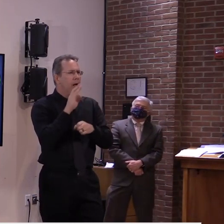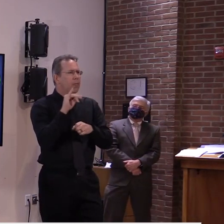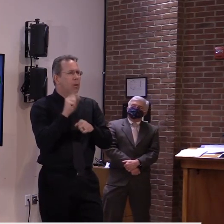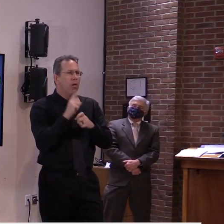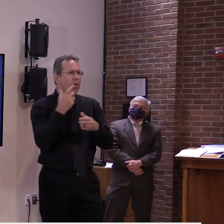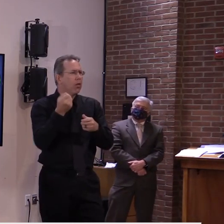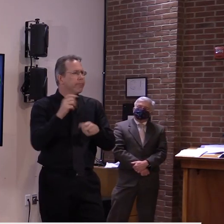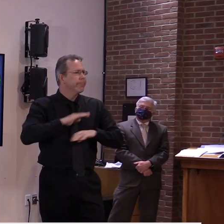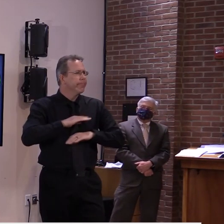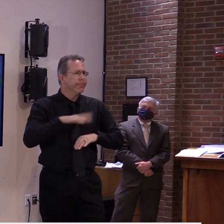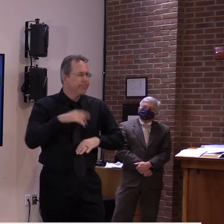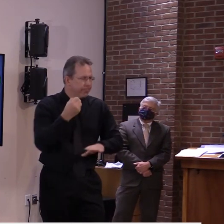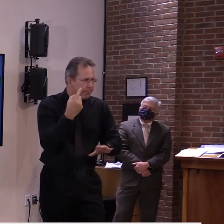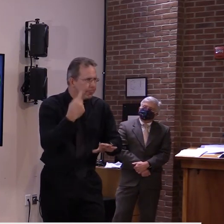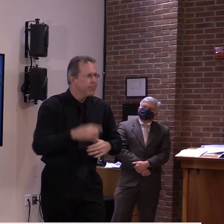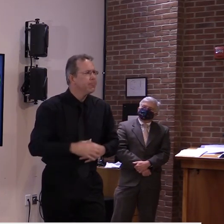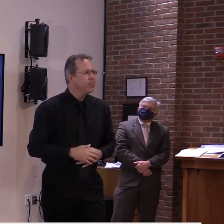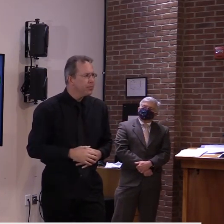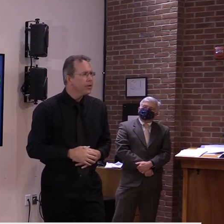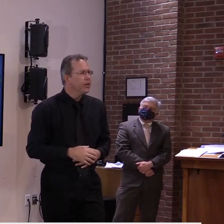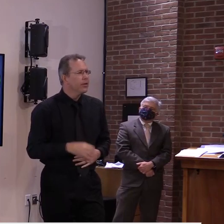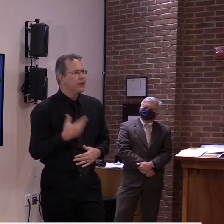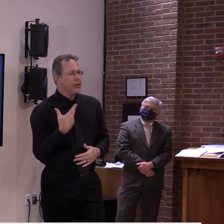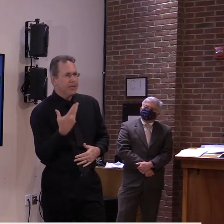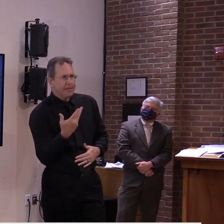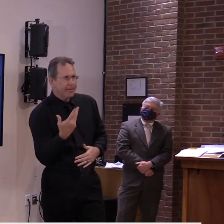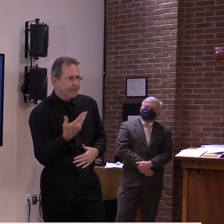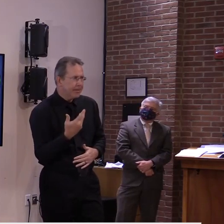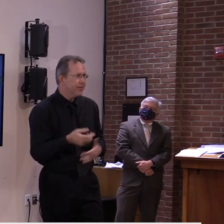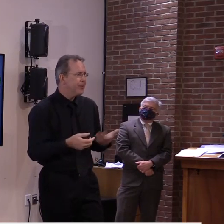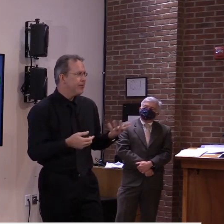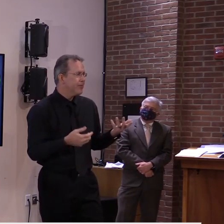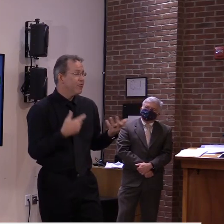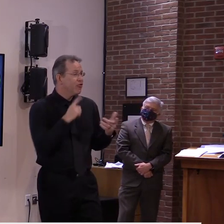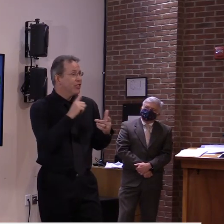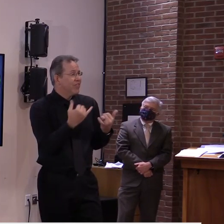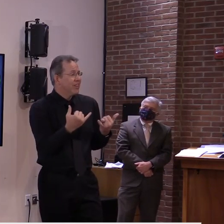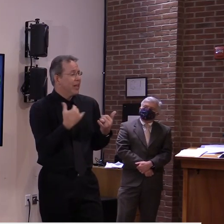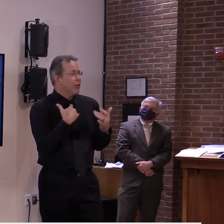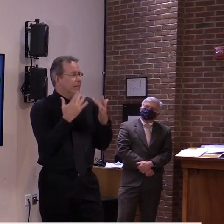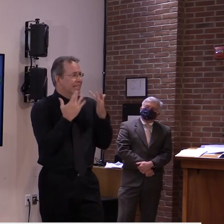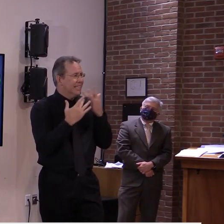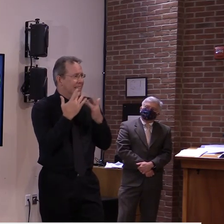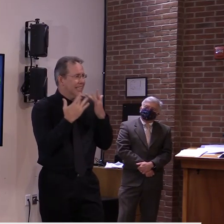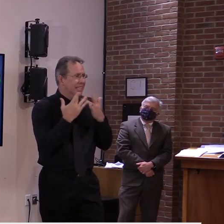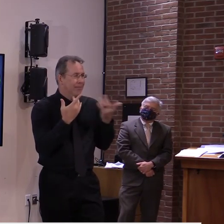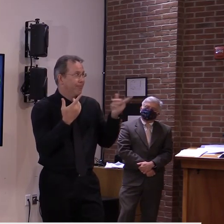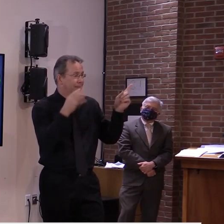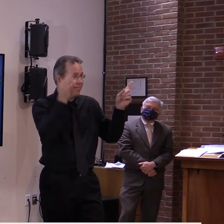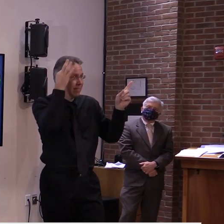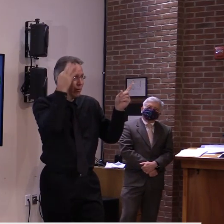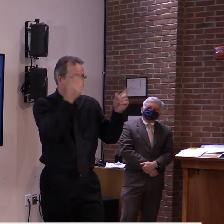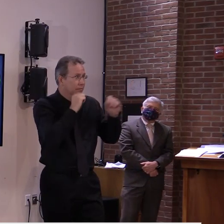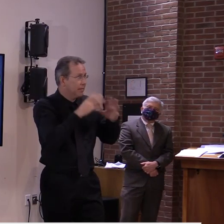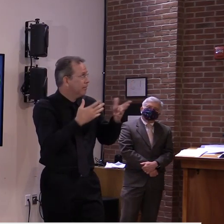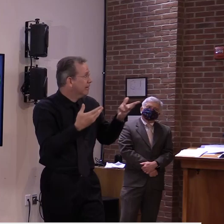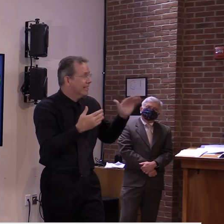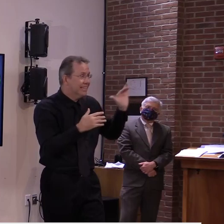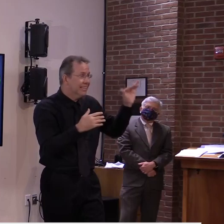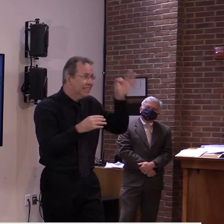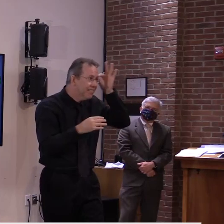utilizing the unemployment assistance with the state of Vermont are in jeopardy because of the lack of federal action.